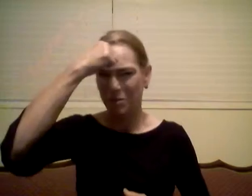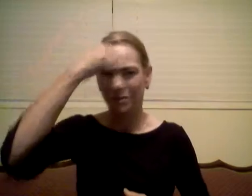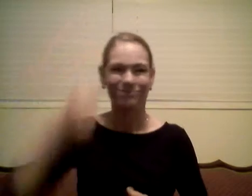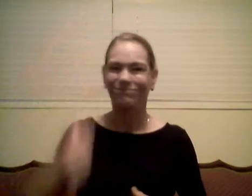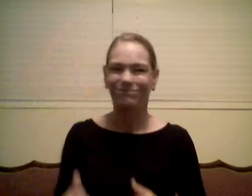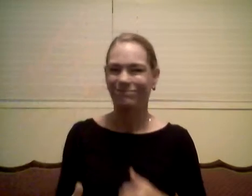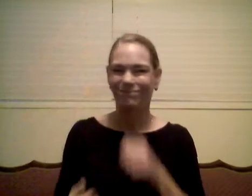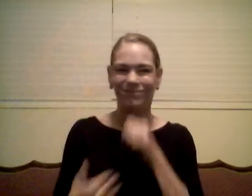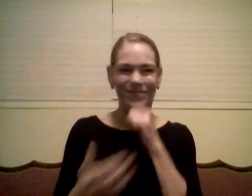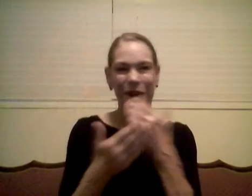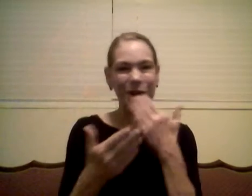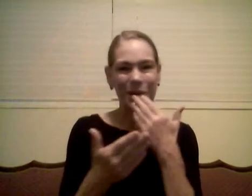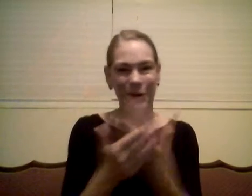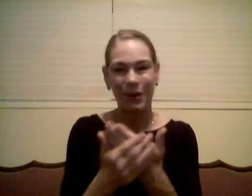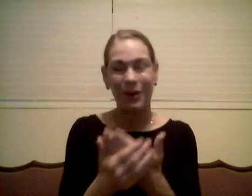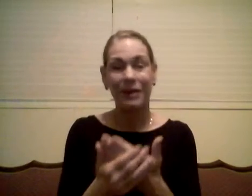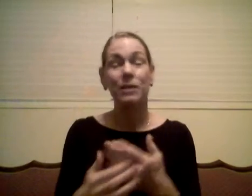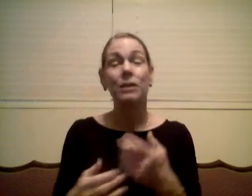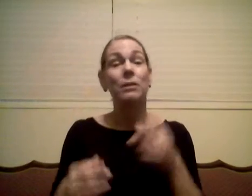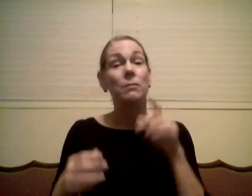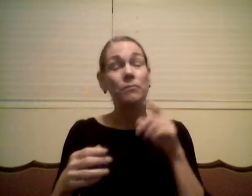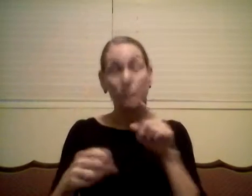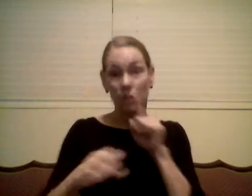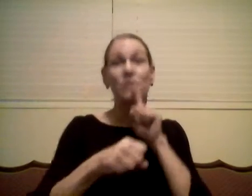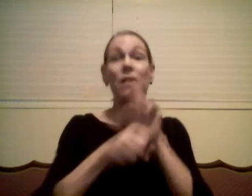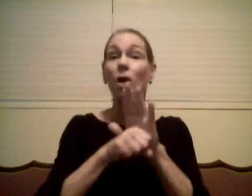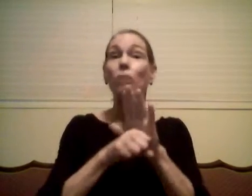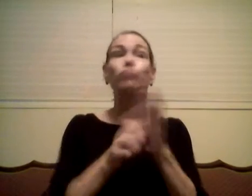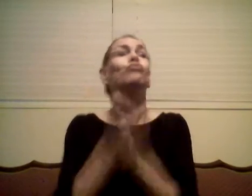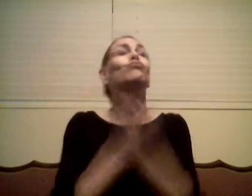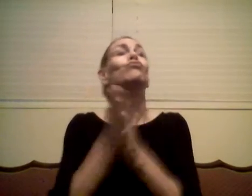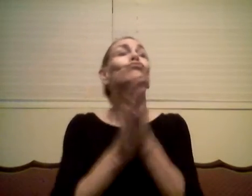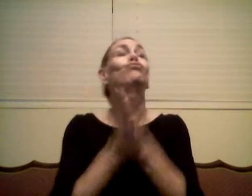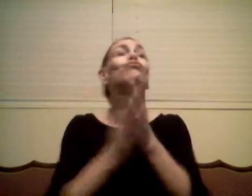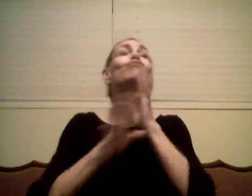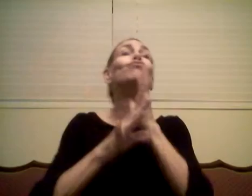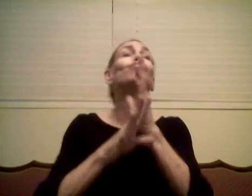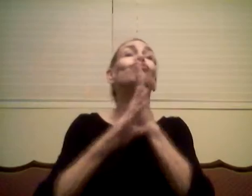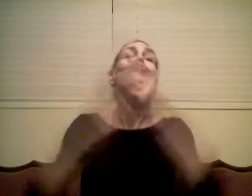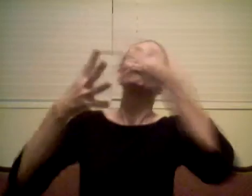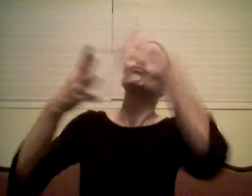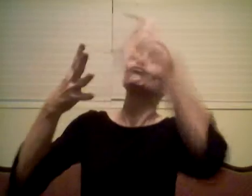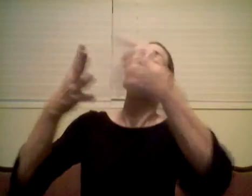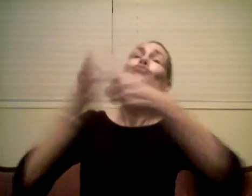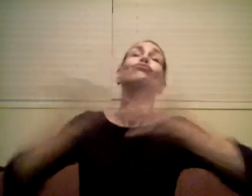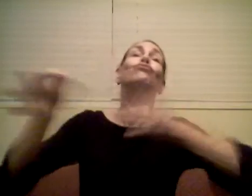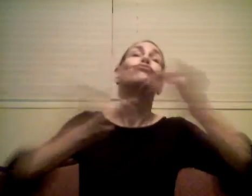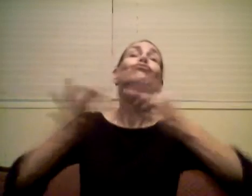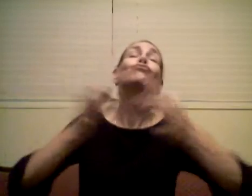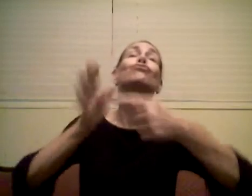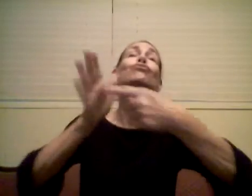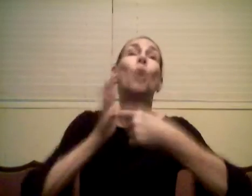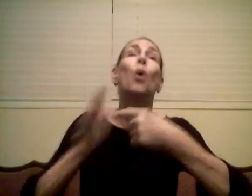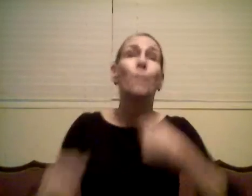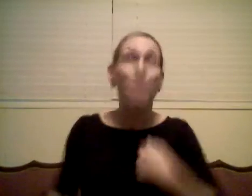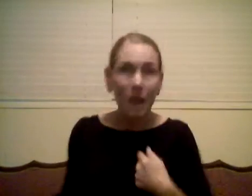flattering. Dedication, you want to be ready to talk about the things that are engaging and ways that you can show you were really involved in